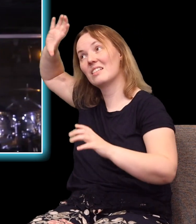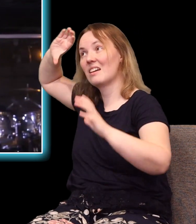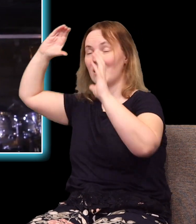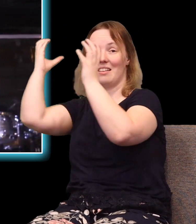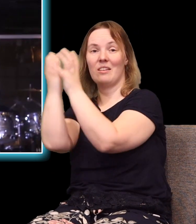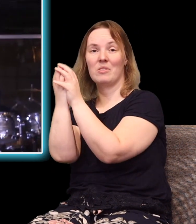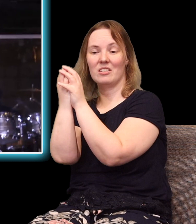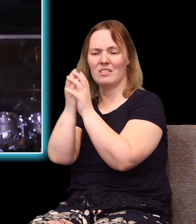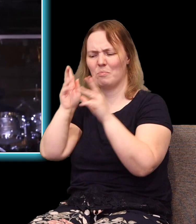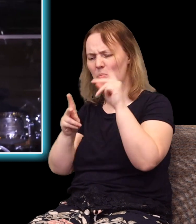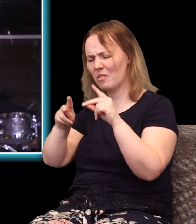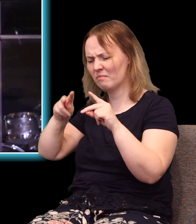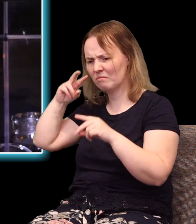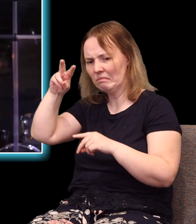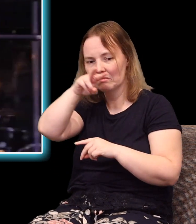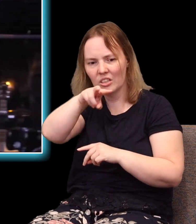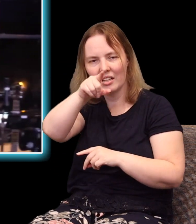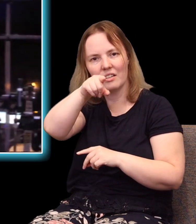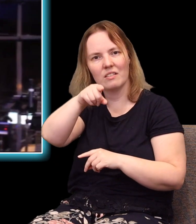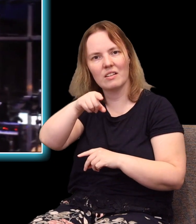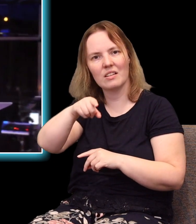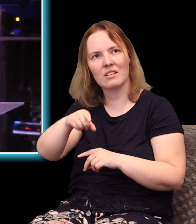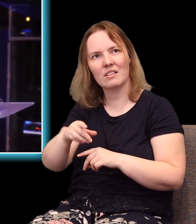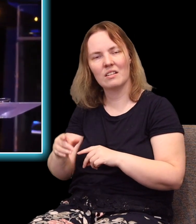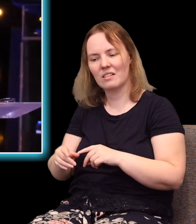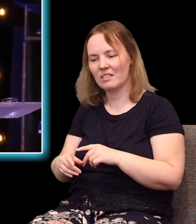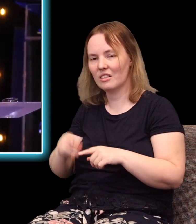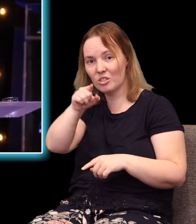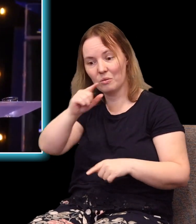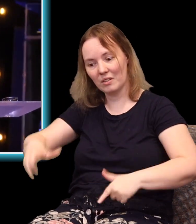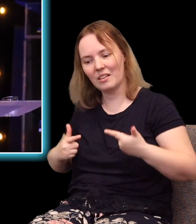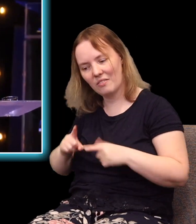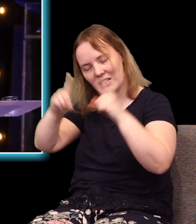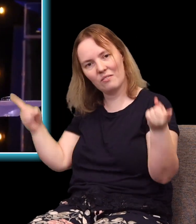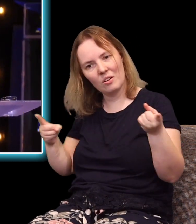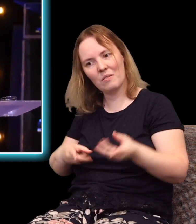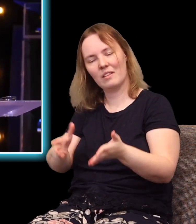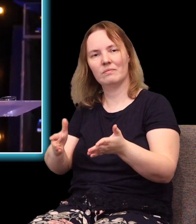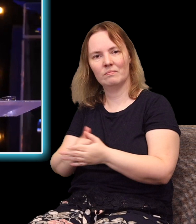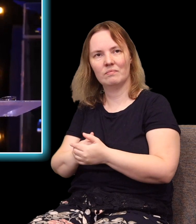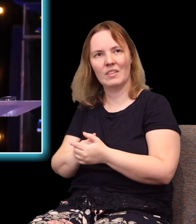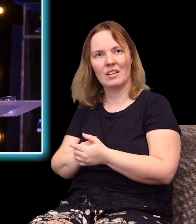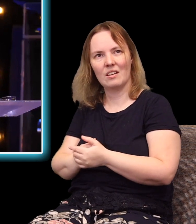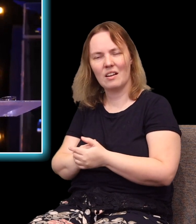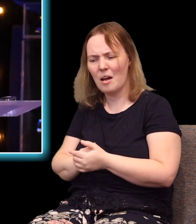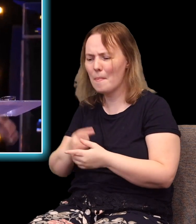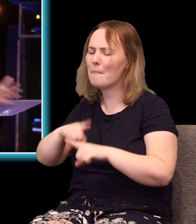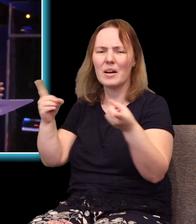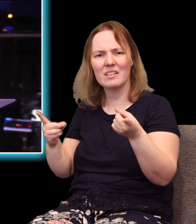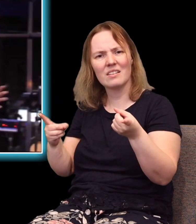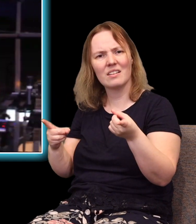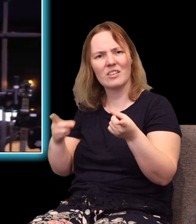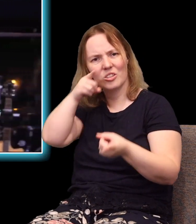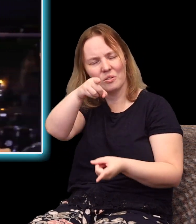image. It's people looking at you in a culture that does its own thing and says, man, you just live a different way. And it's not just things you do or don't do, but